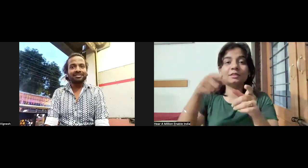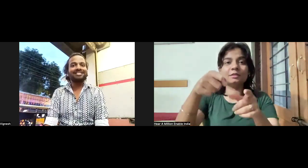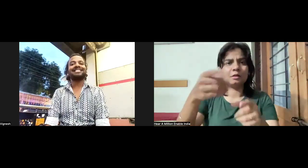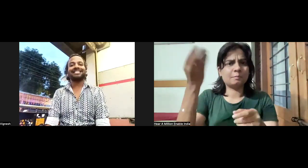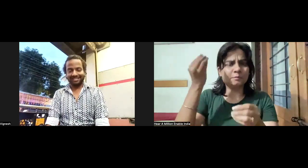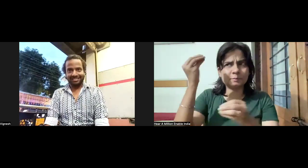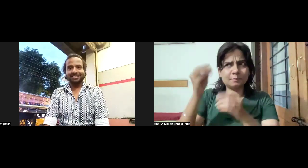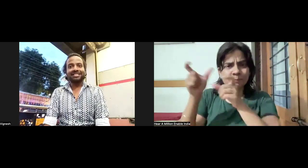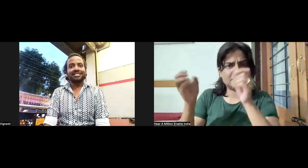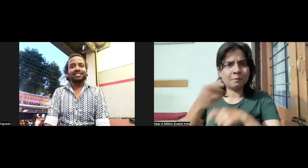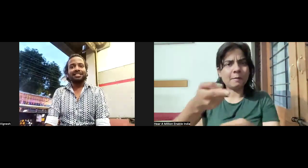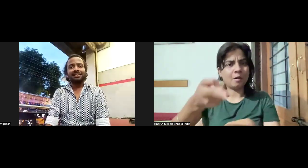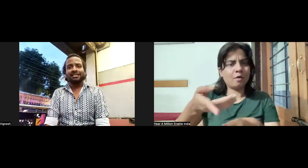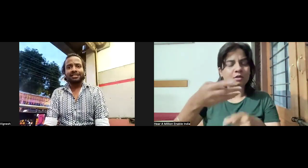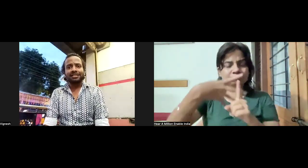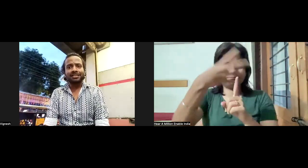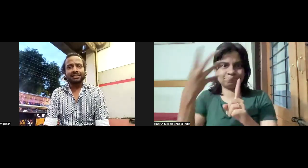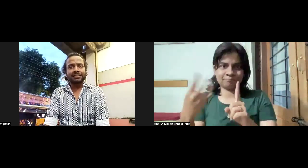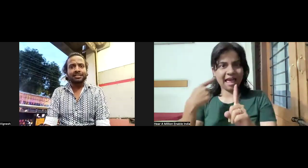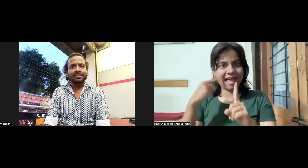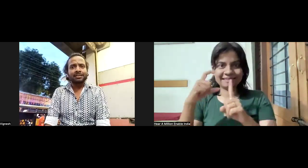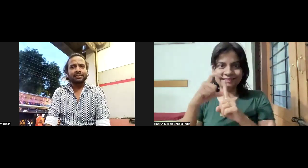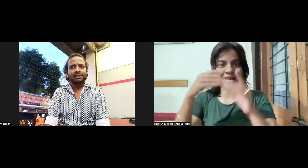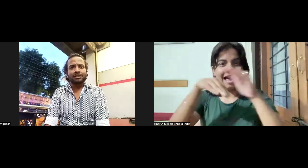for Vignesh is,